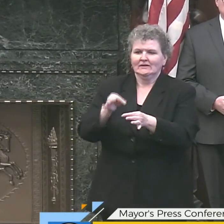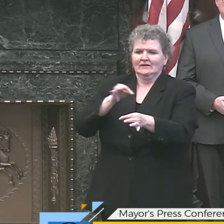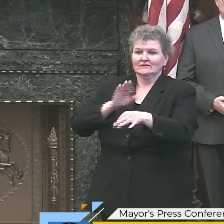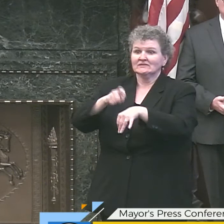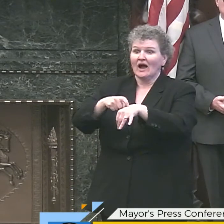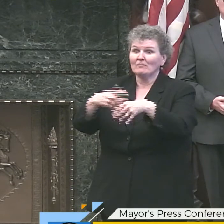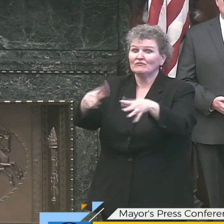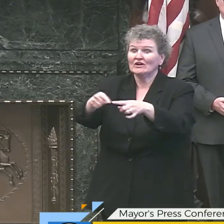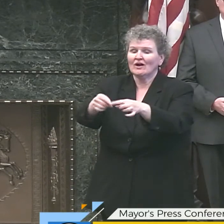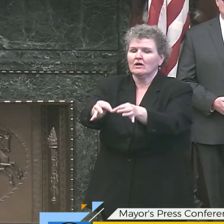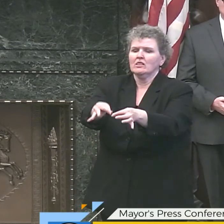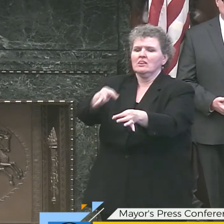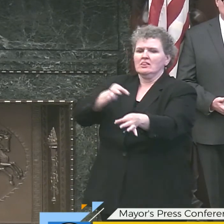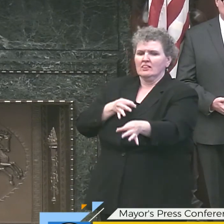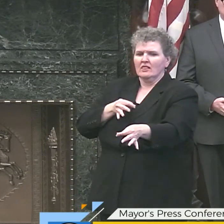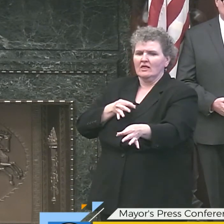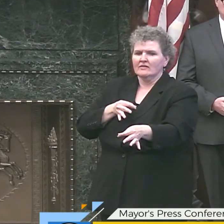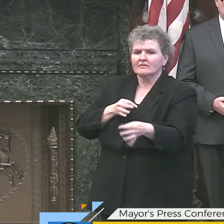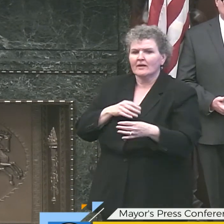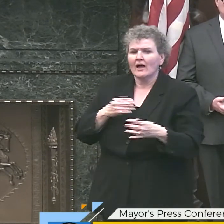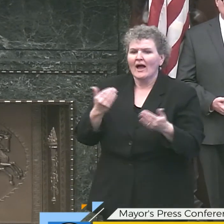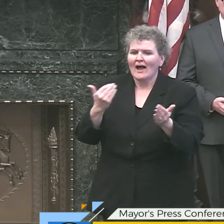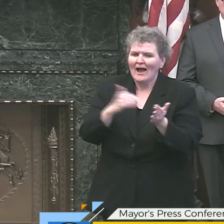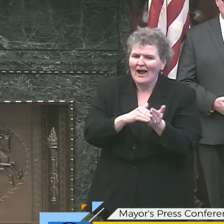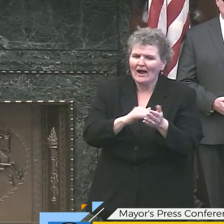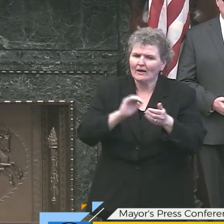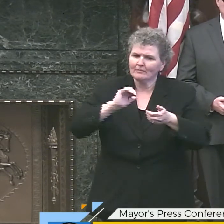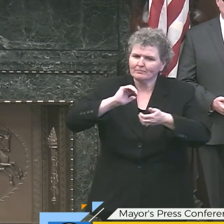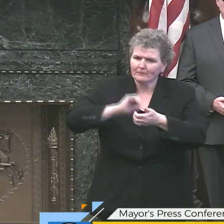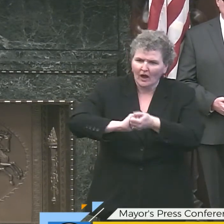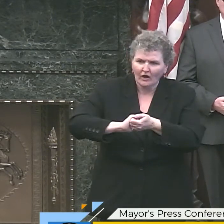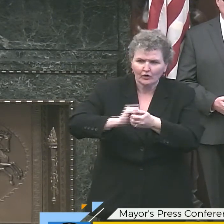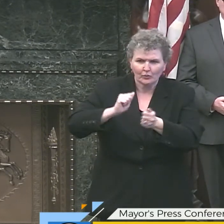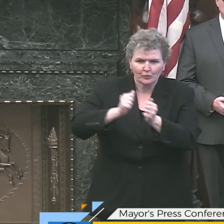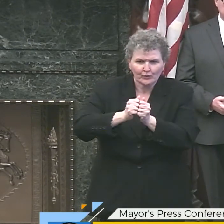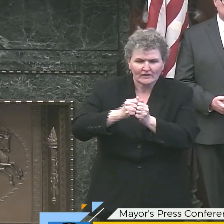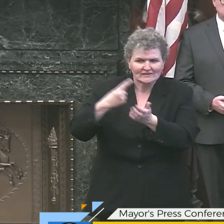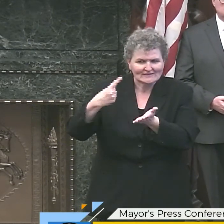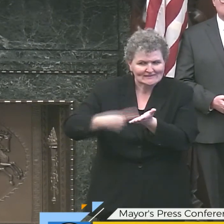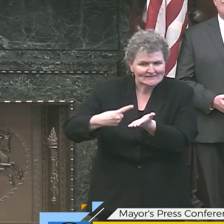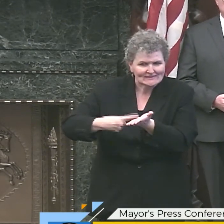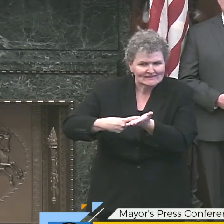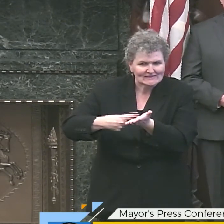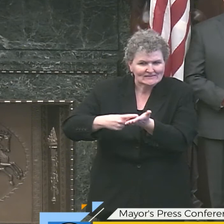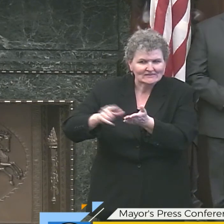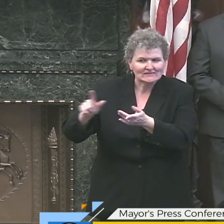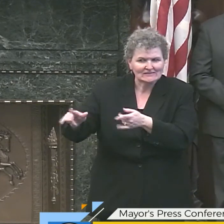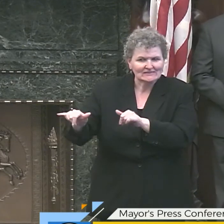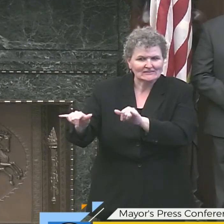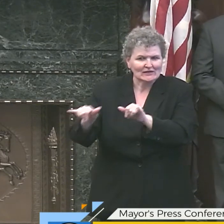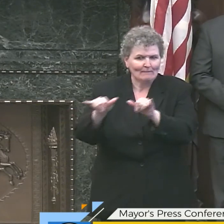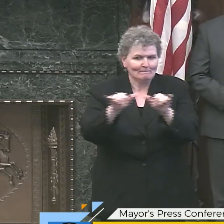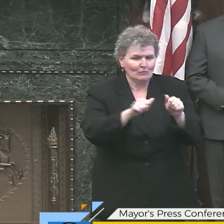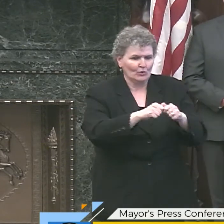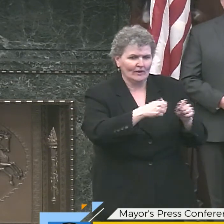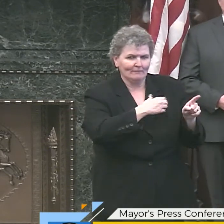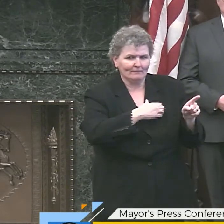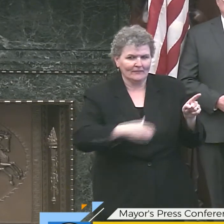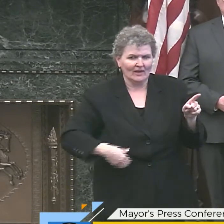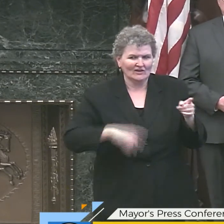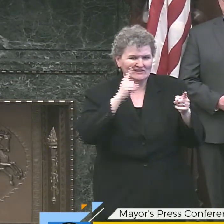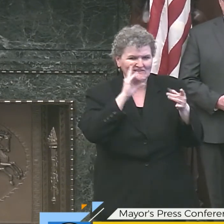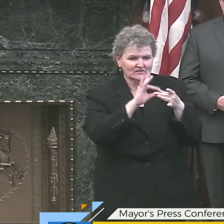court's partnership and willingness to partner with us on this regard. I think similar to the mayor's comments earlier, I